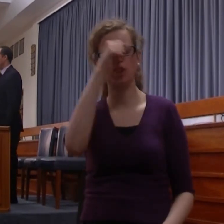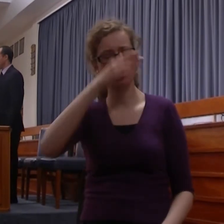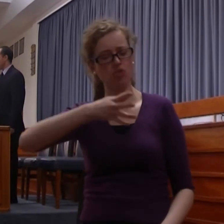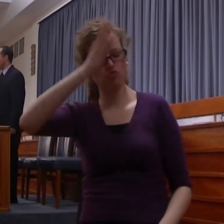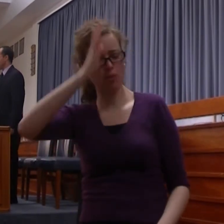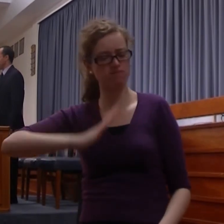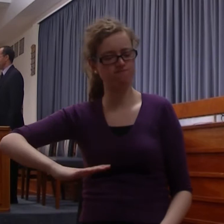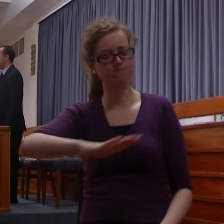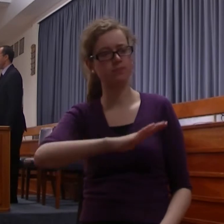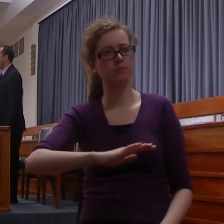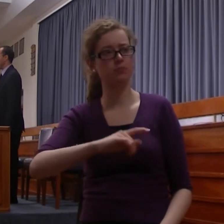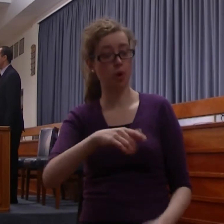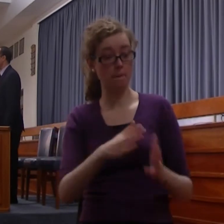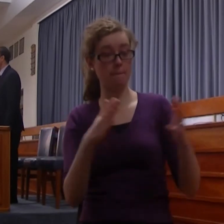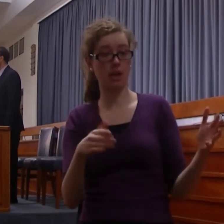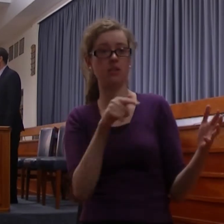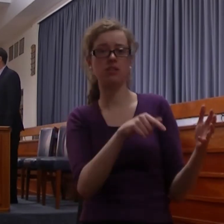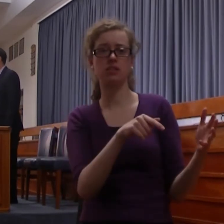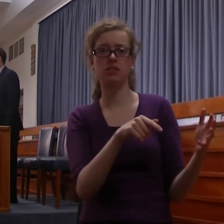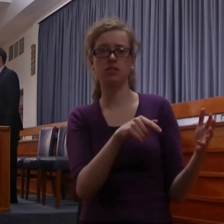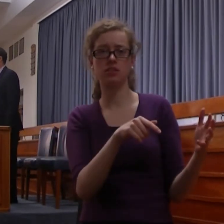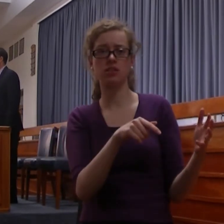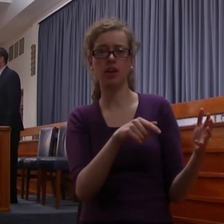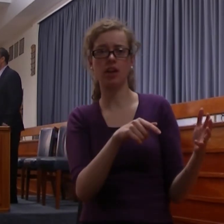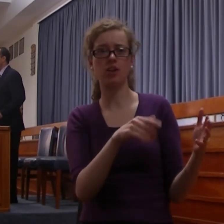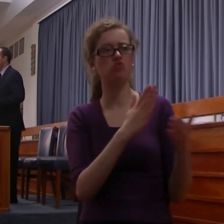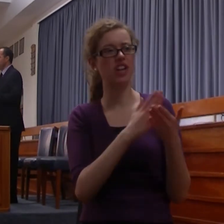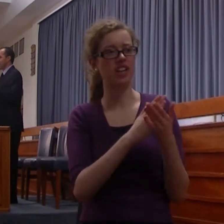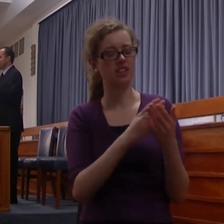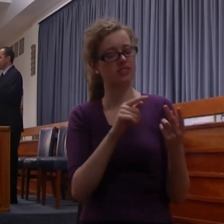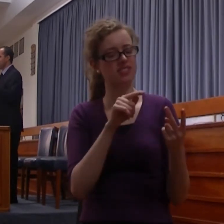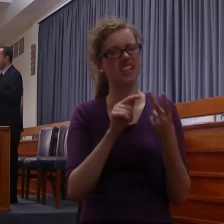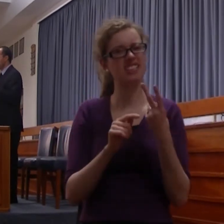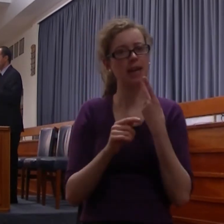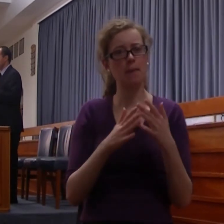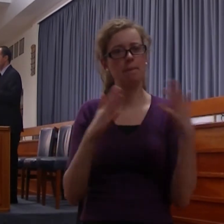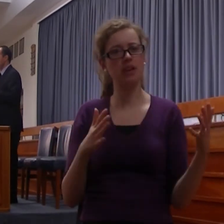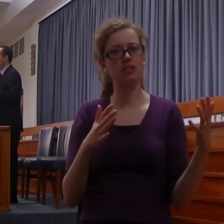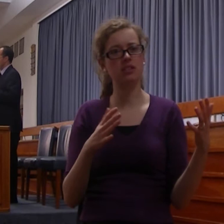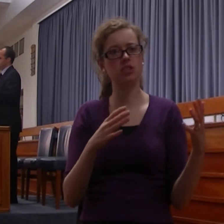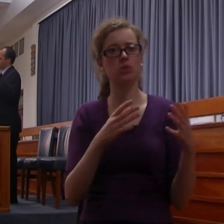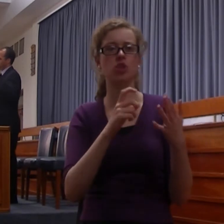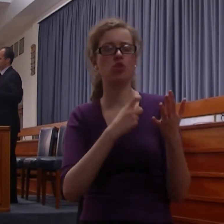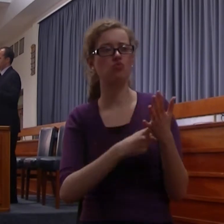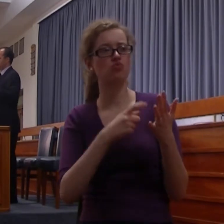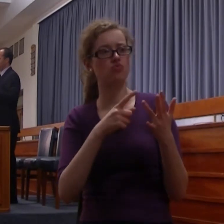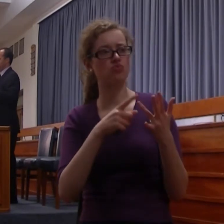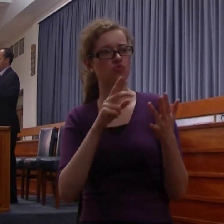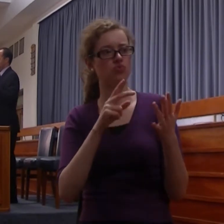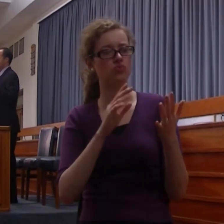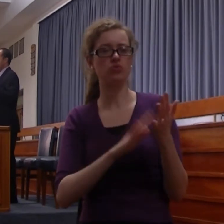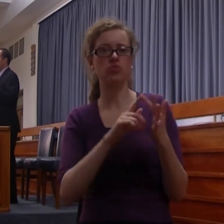the biggest cities in the Roman Empire in the past. Actually, after Rome, you have the city